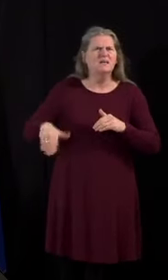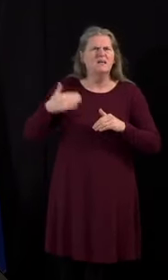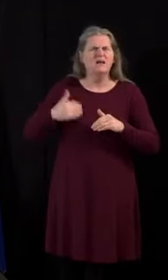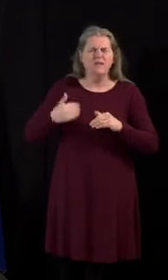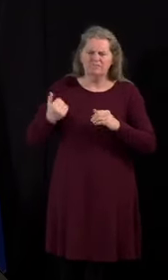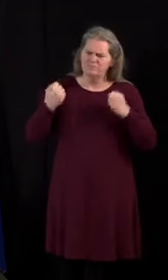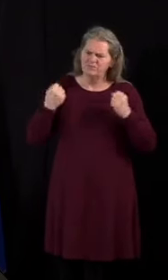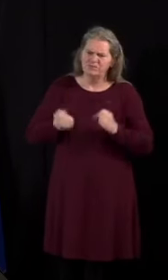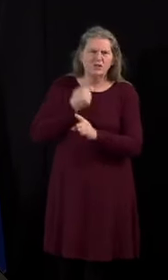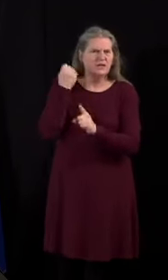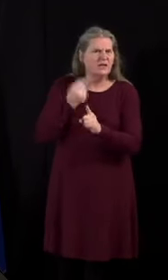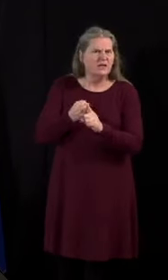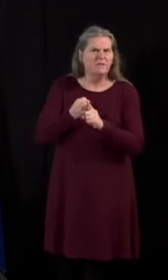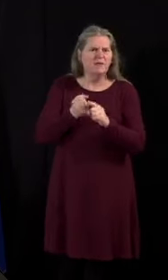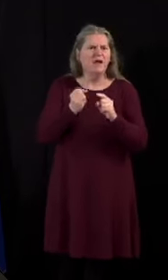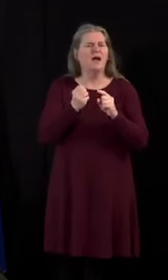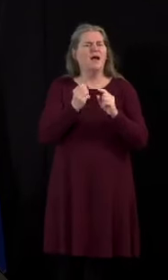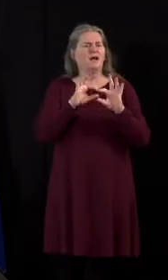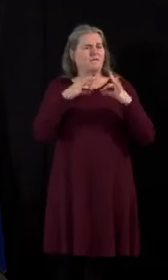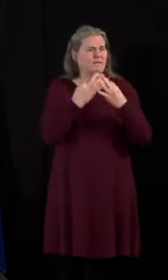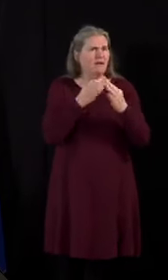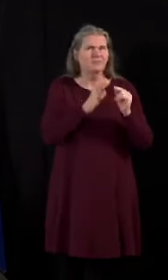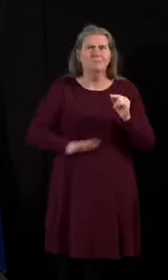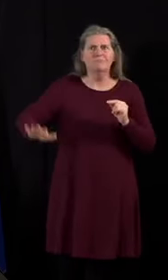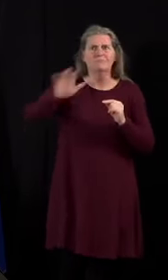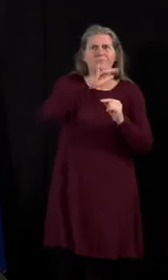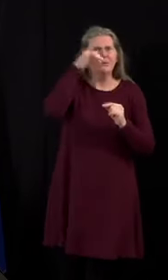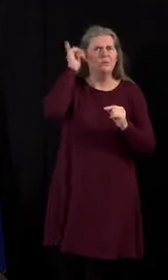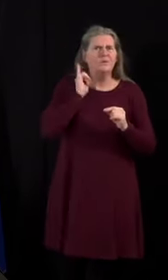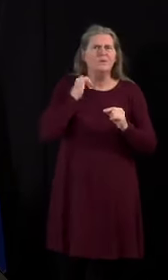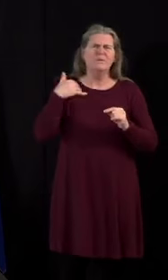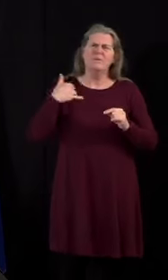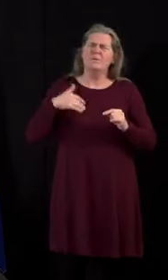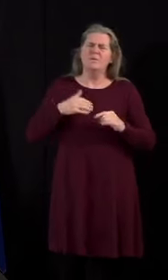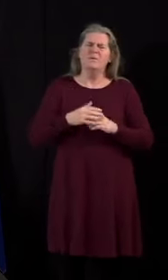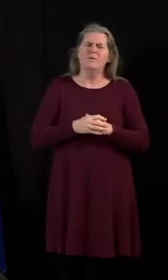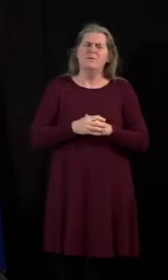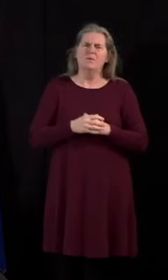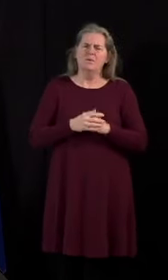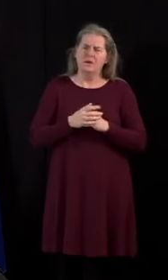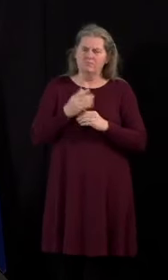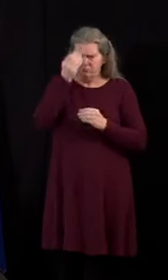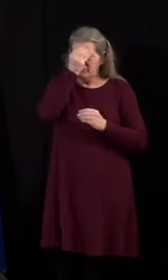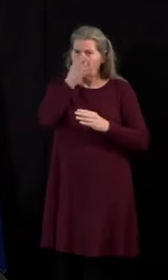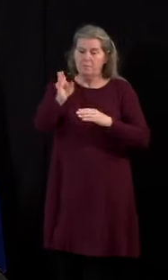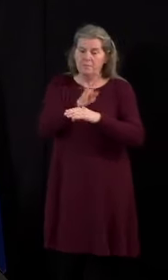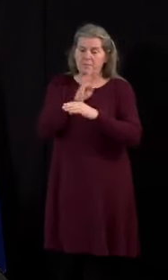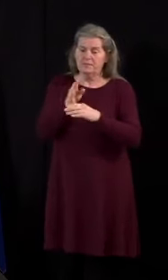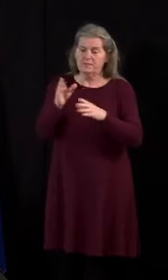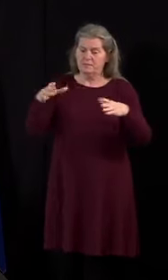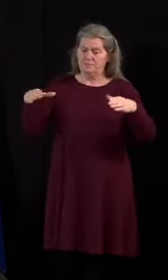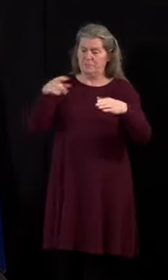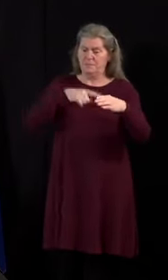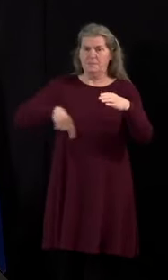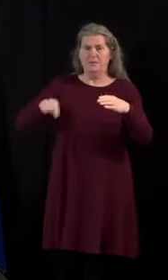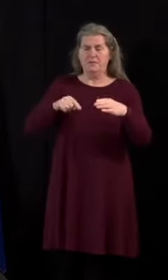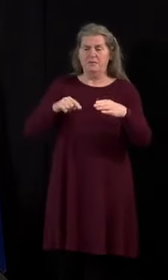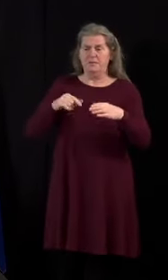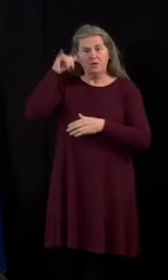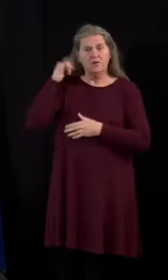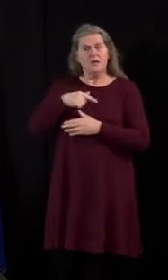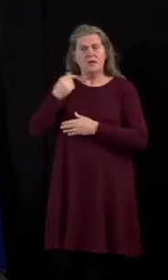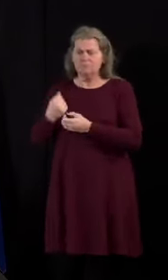a major impact on households across the territory. I want our business community to know that this government